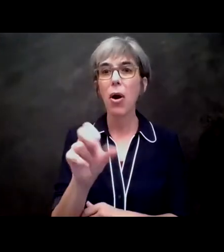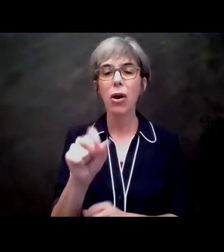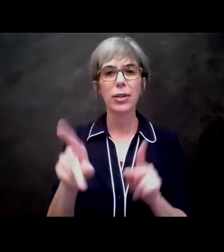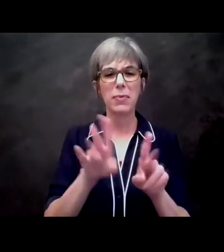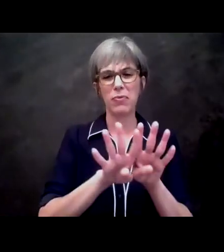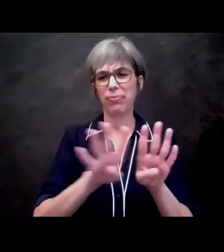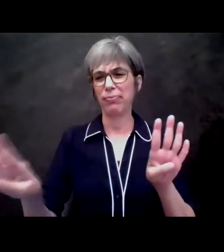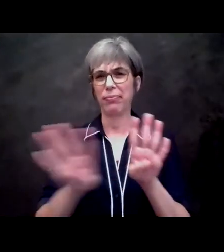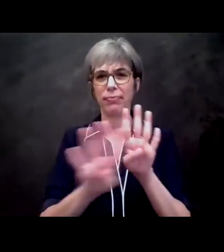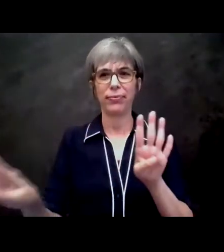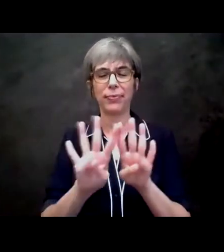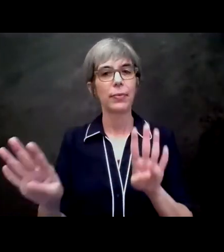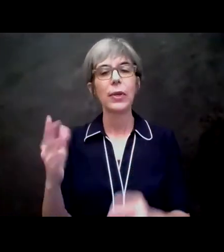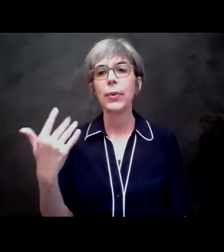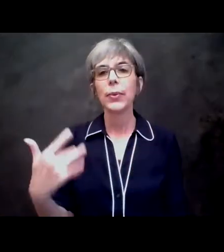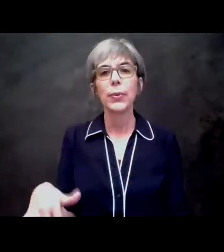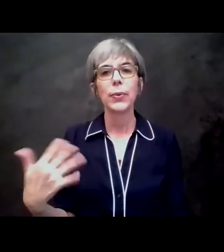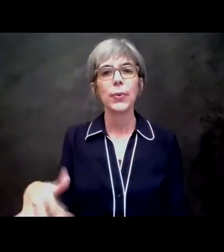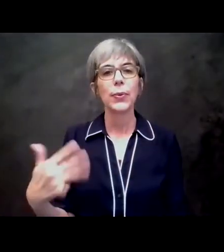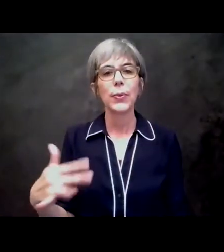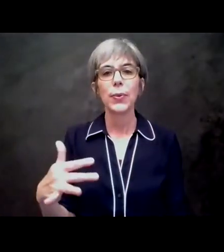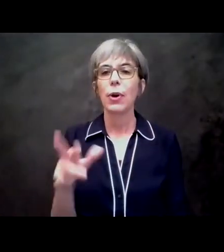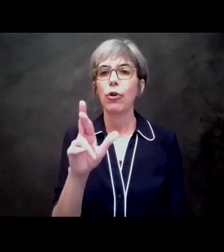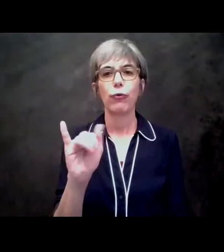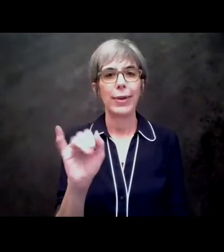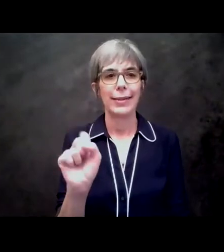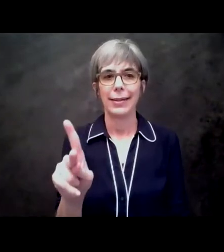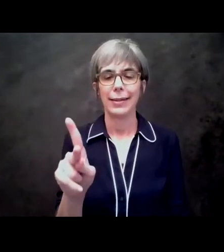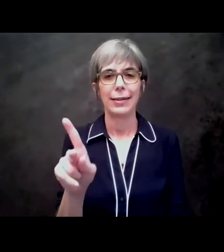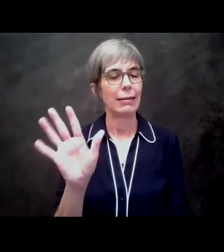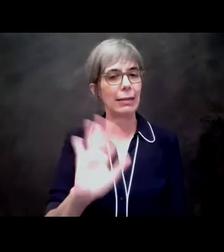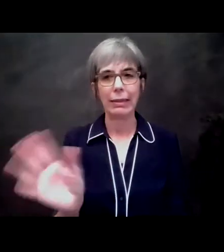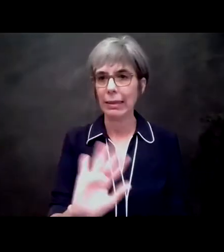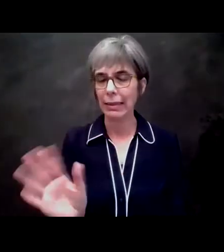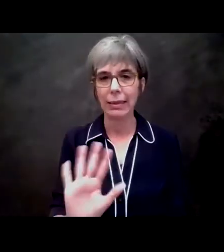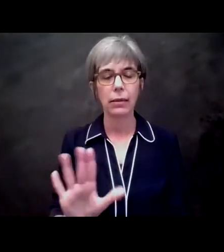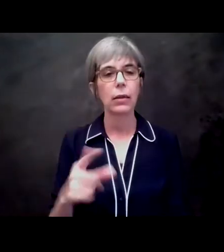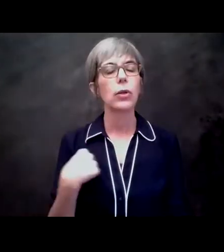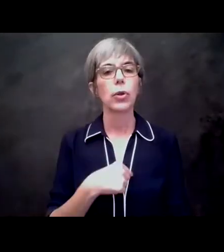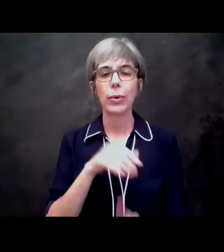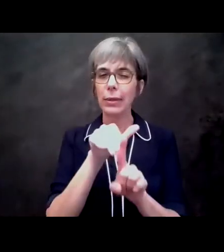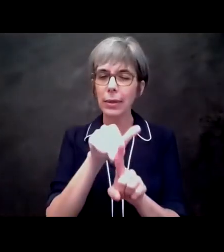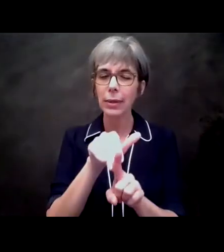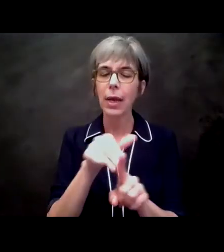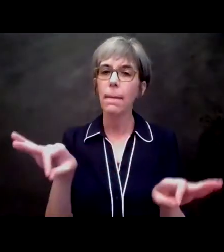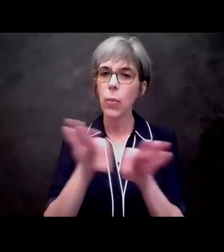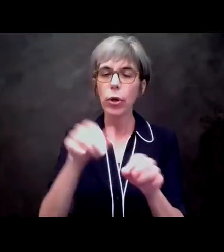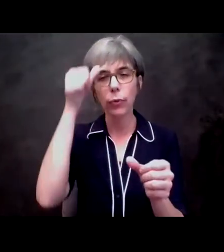really a risky undertaking. And so we are continuing to ask people as they